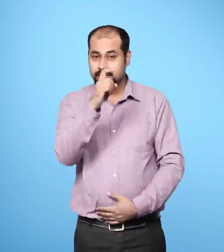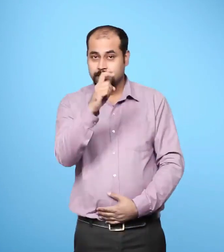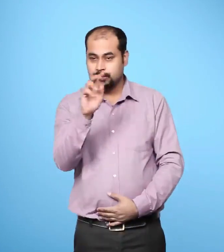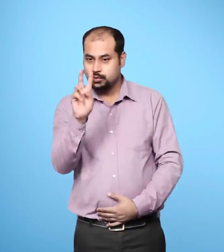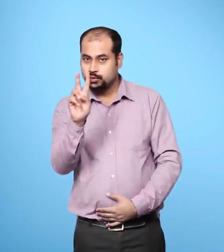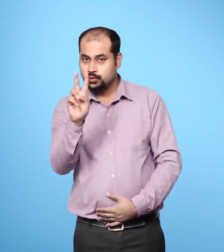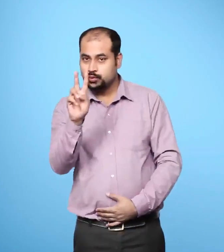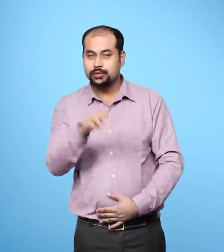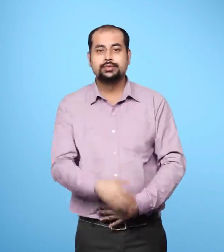72.